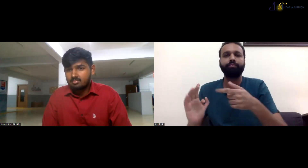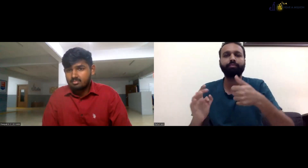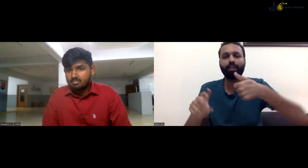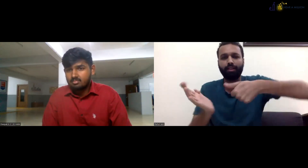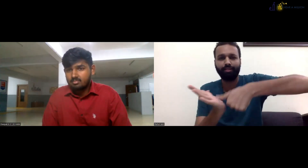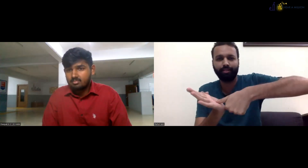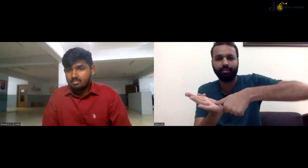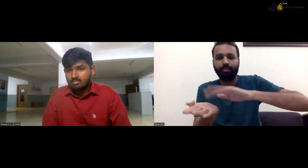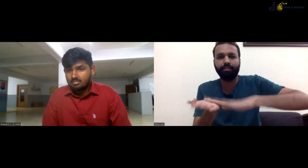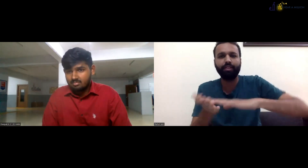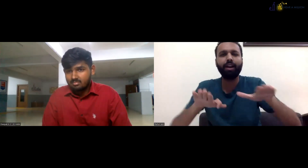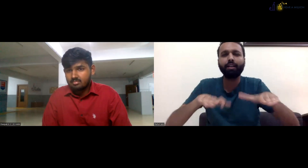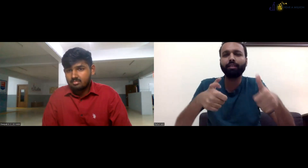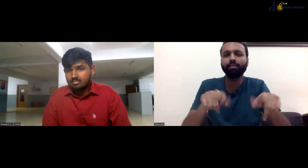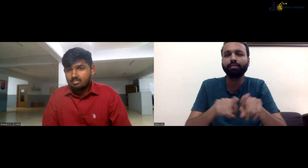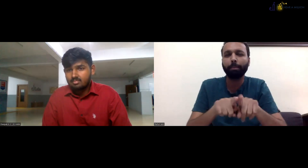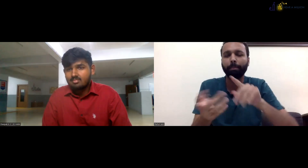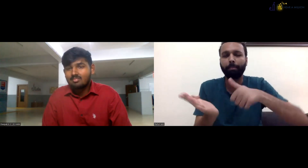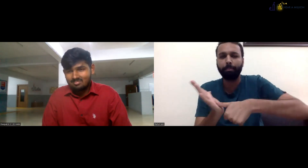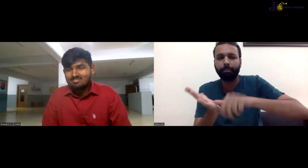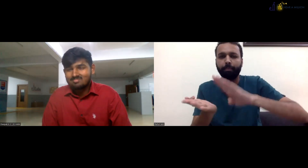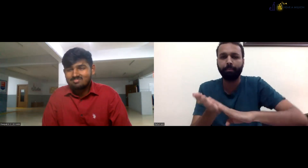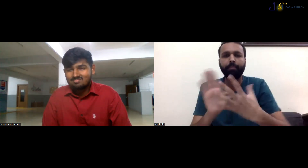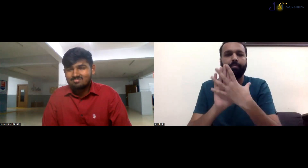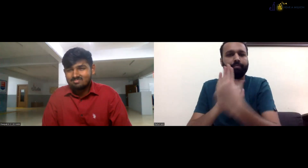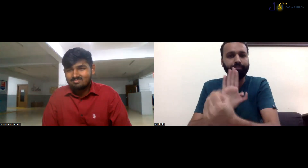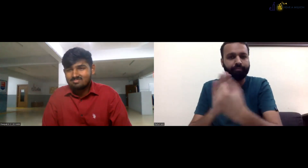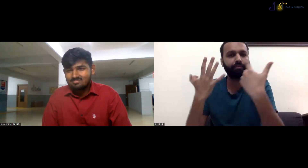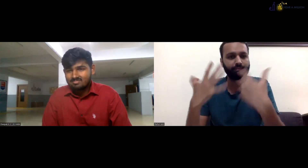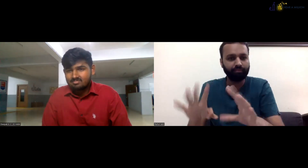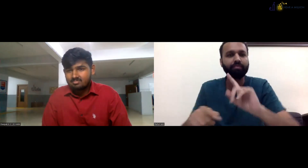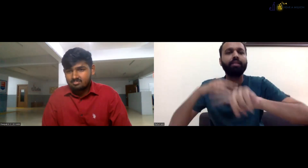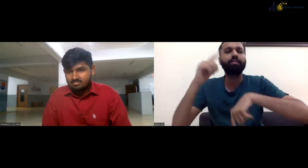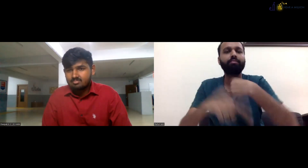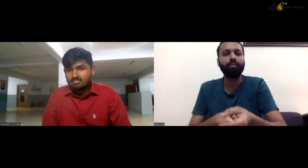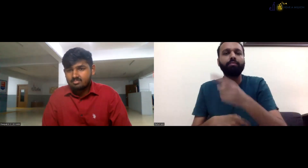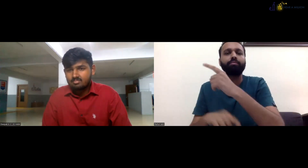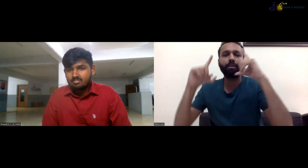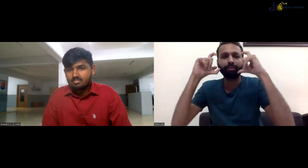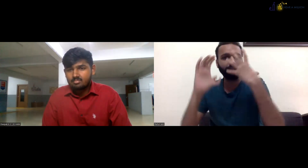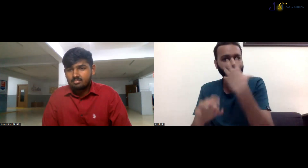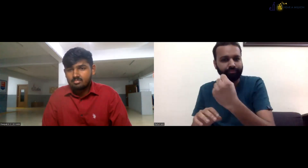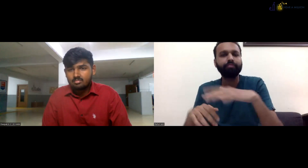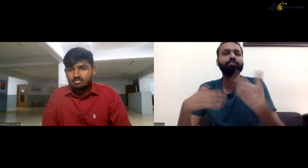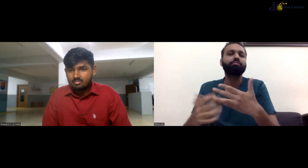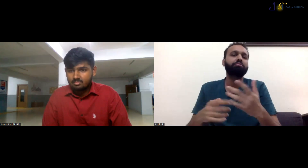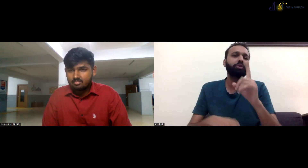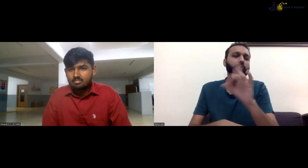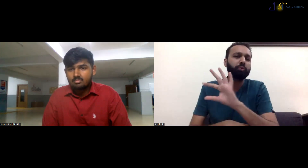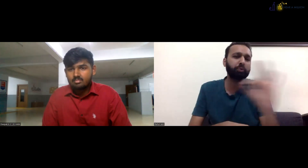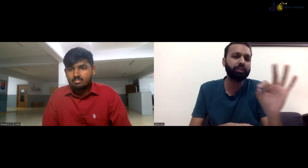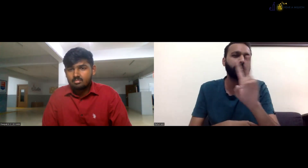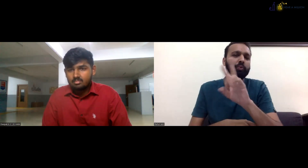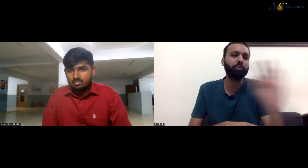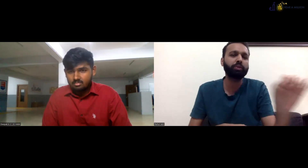how much time, how many documents, then you have to do your thumb and fingerprint scanning. Once that process is done, they will